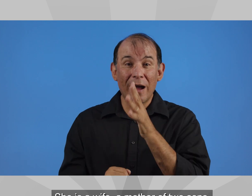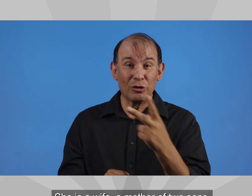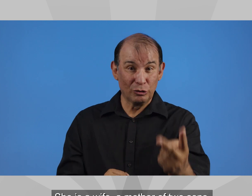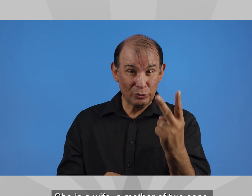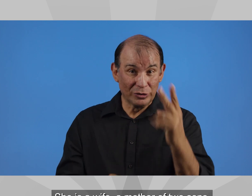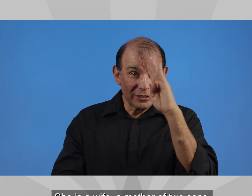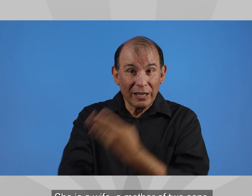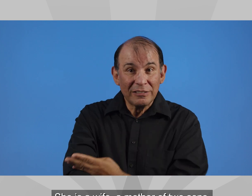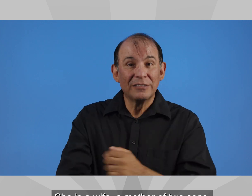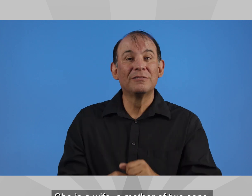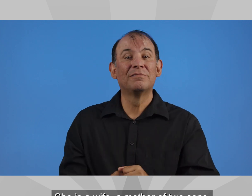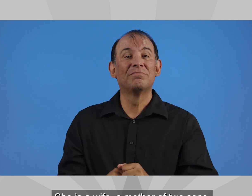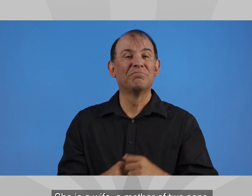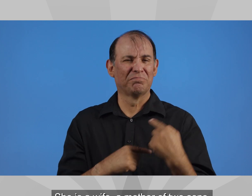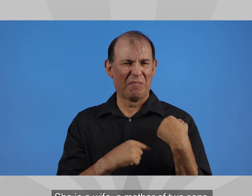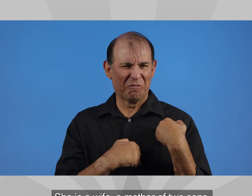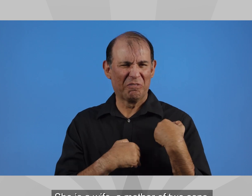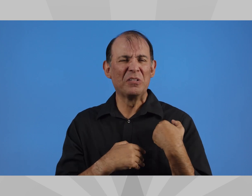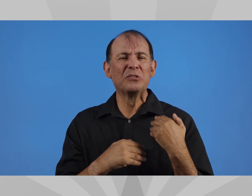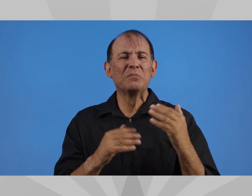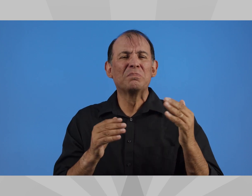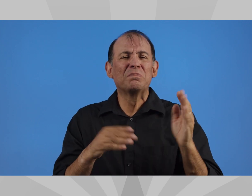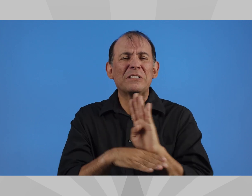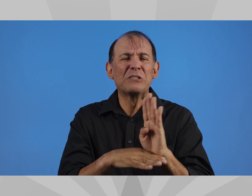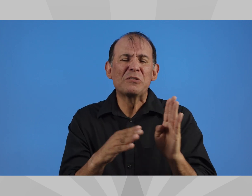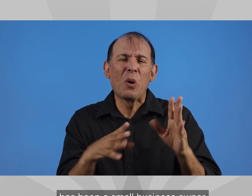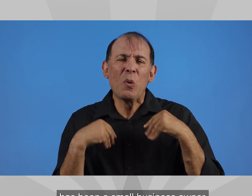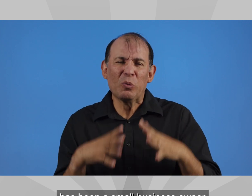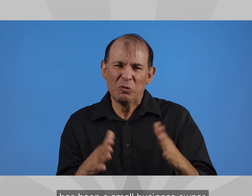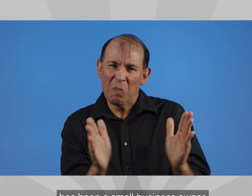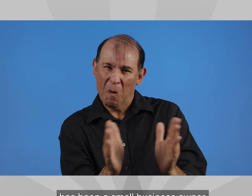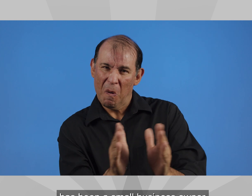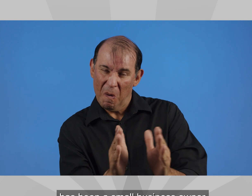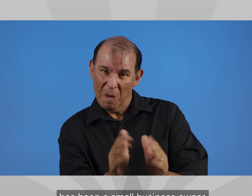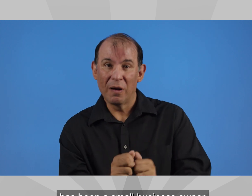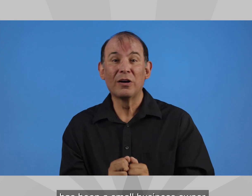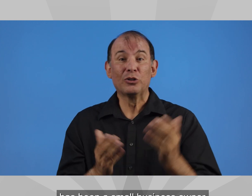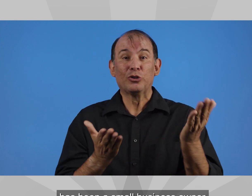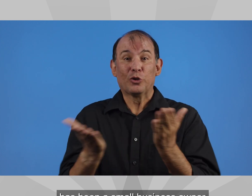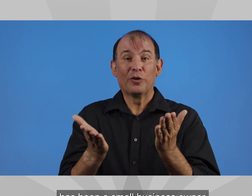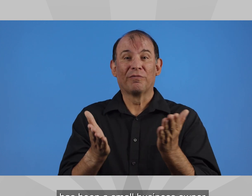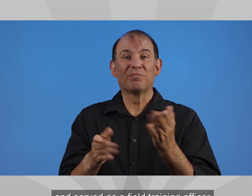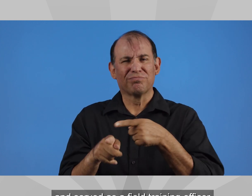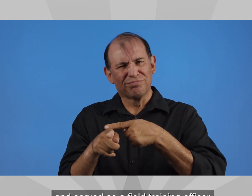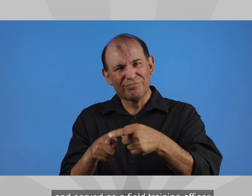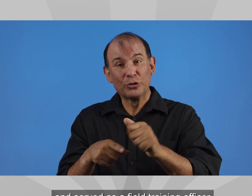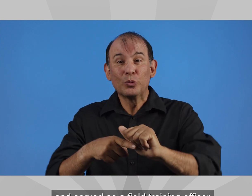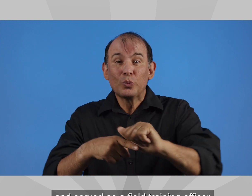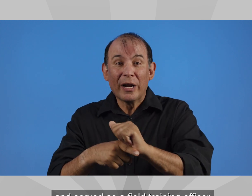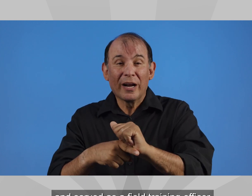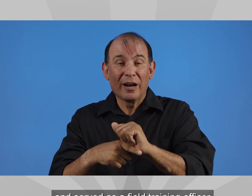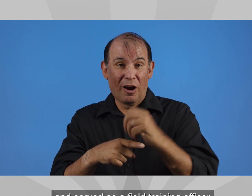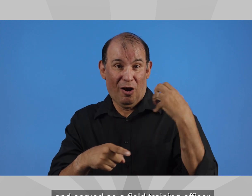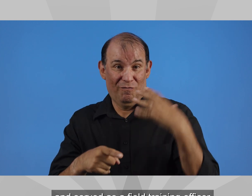She is a wife, a mother of 2 sons, has been a small business owner, and served